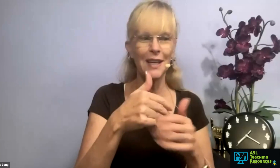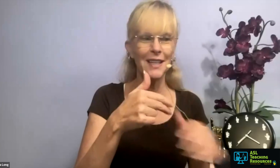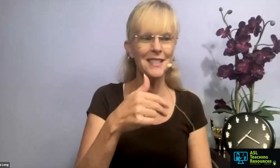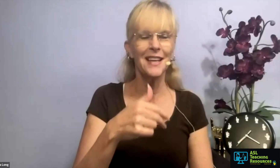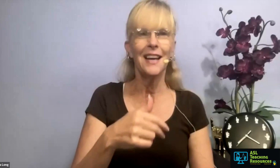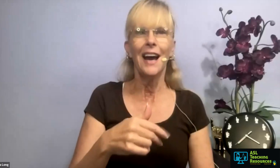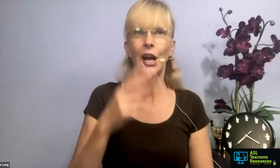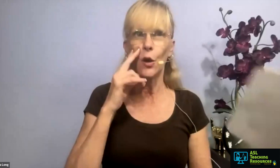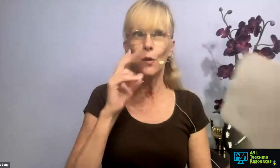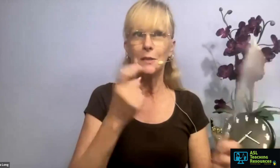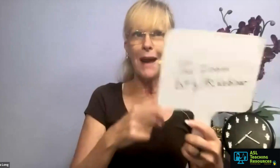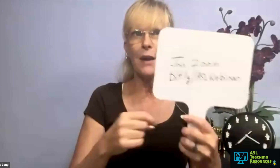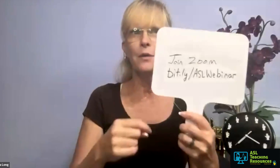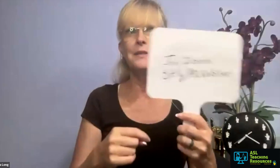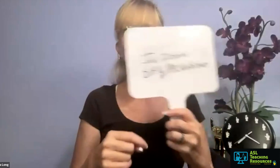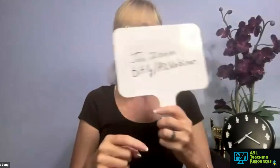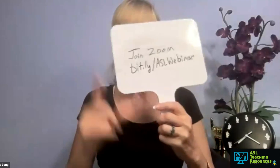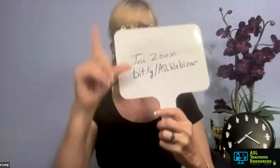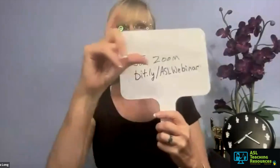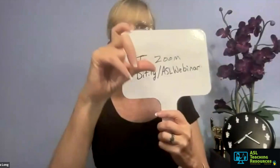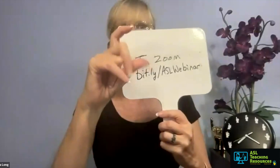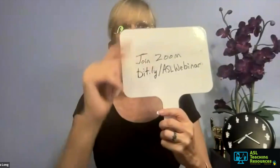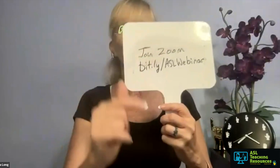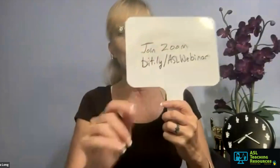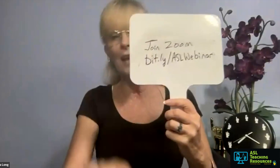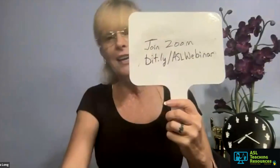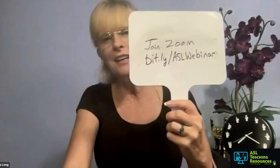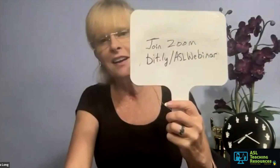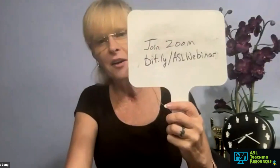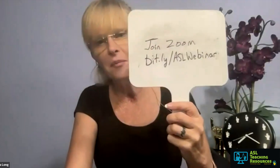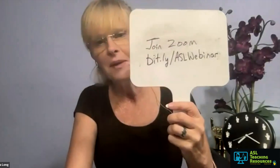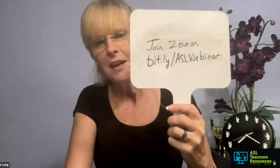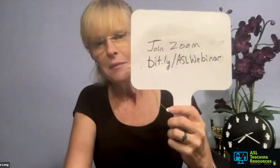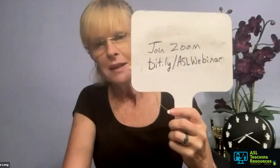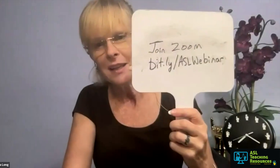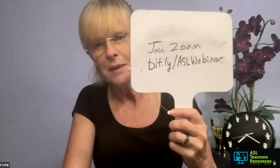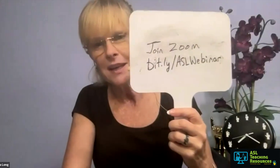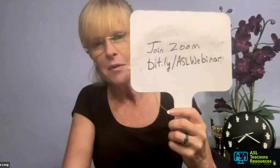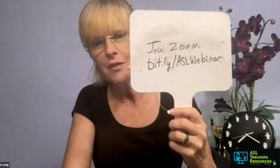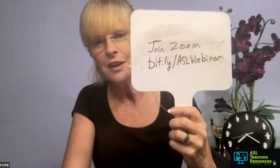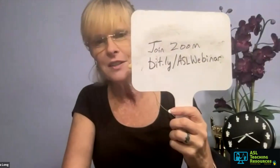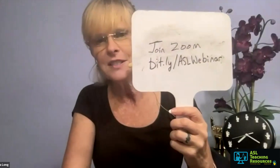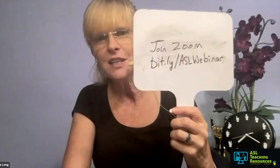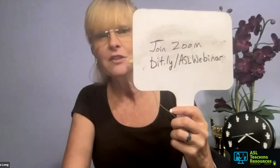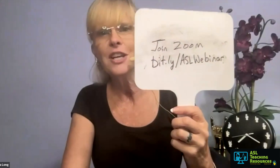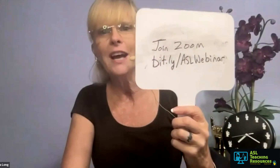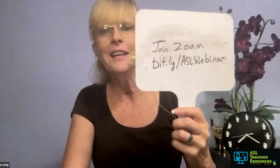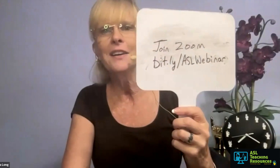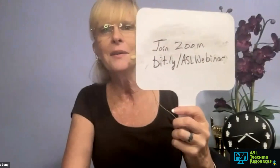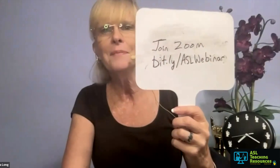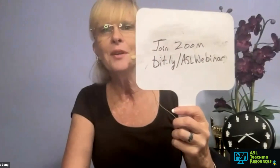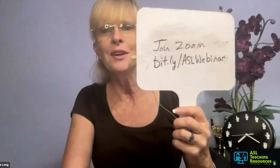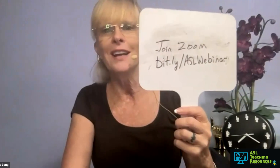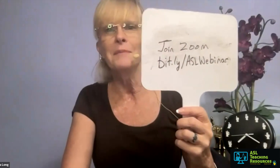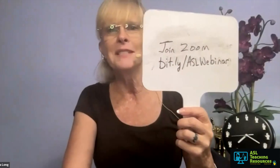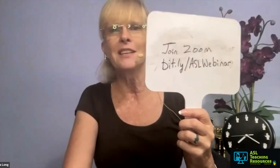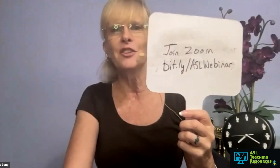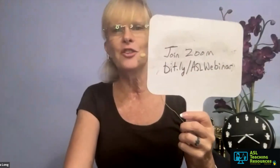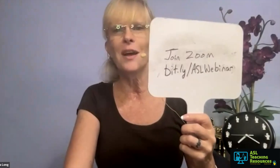us. I know it's backwards. Take a picture and look at it. But let me come over here and see your chat here. Good. I'm seeing your